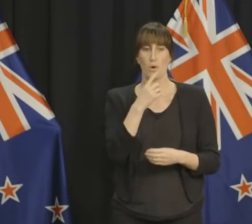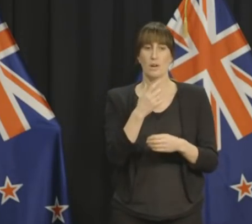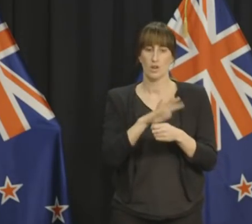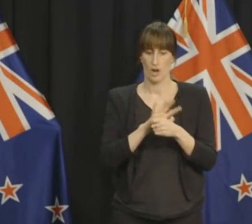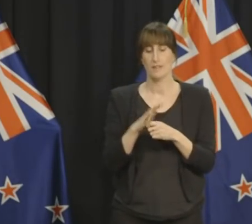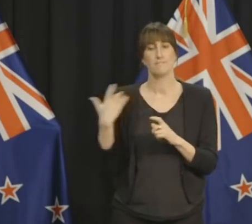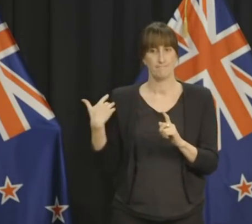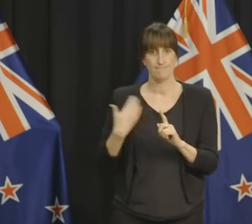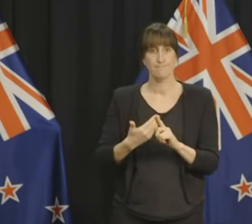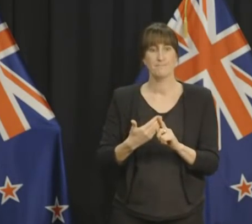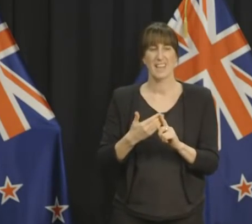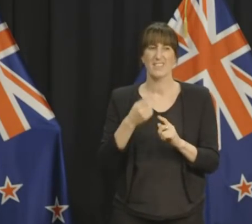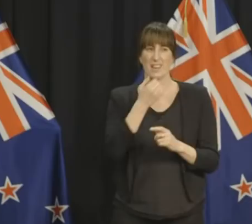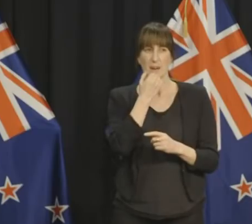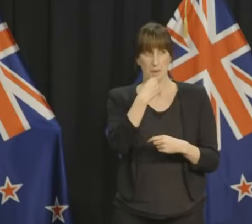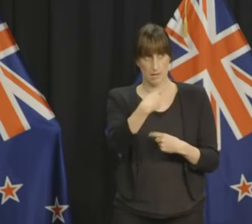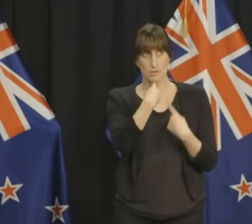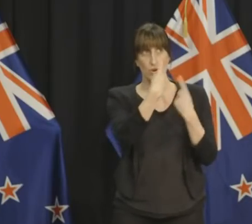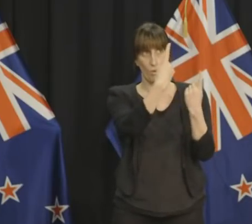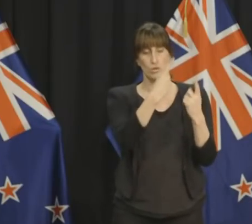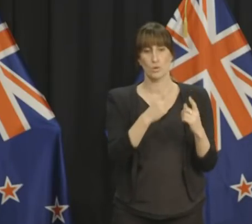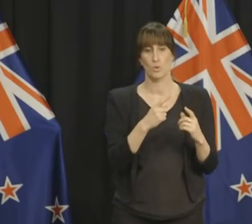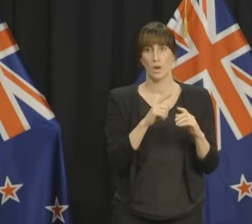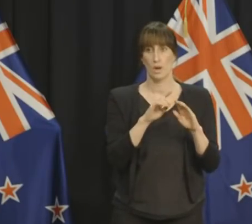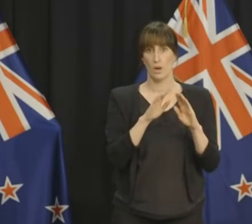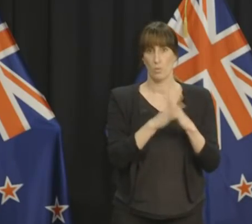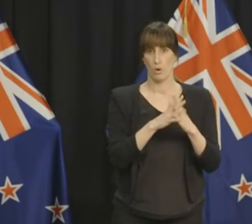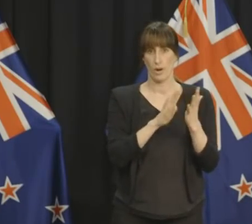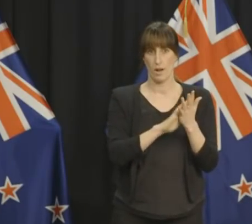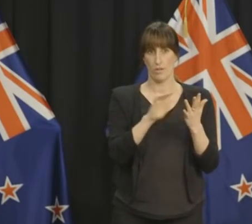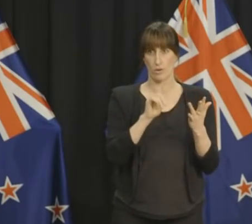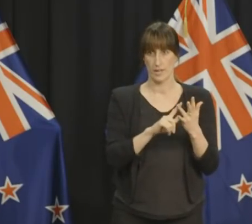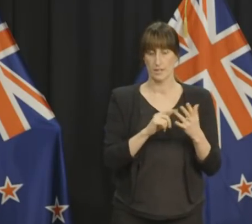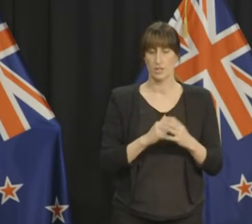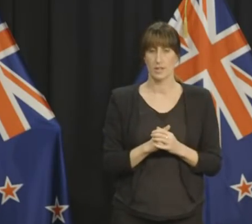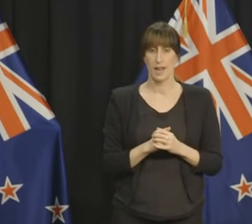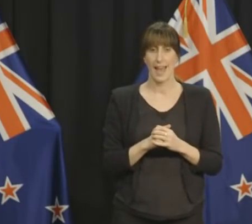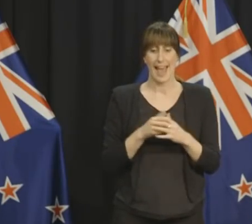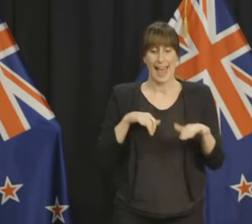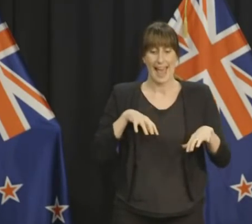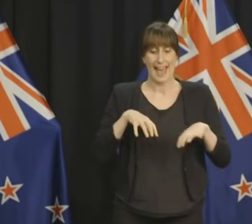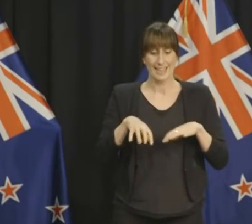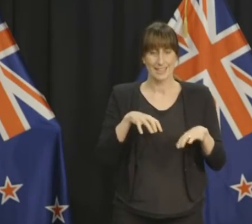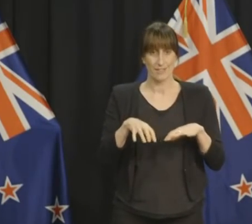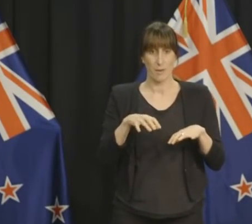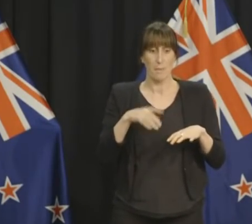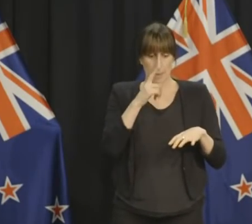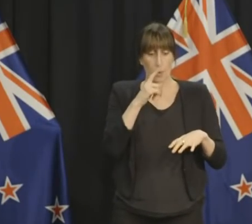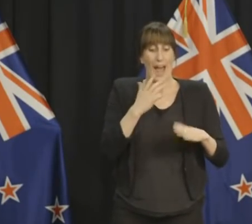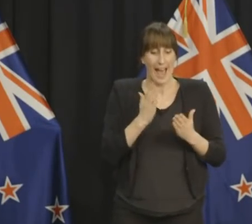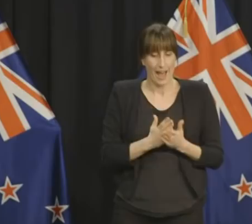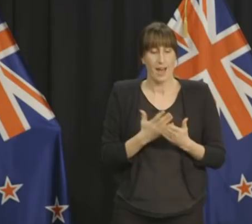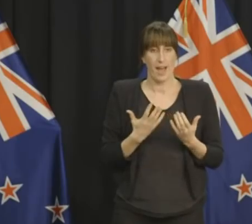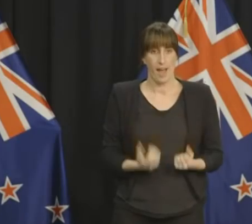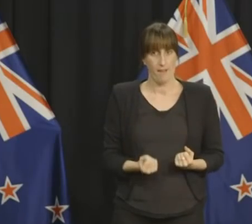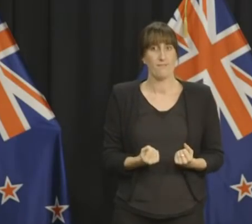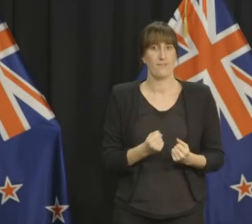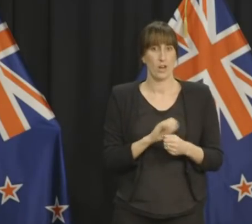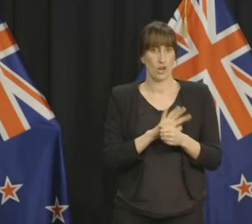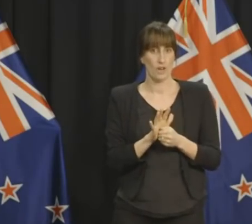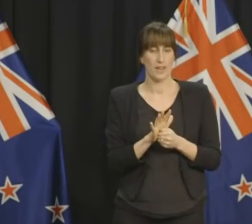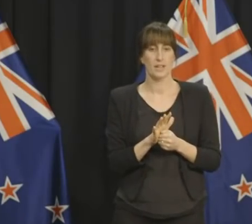Health Organisation. That brings the number of confirmed active cases of COVID-19 in New Zealand to 23. All are in